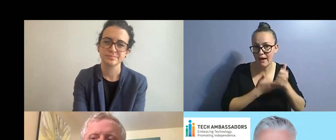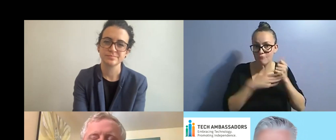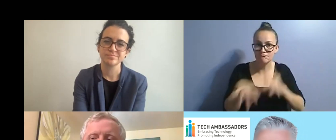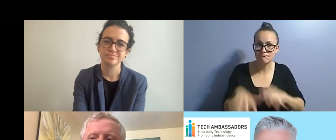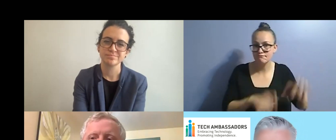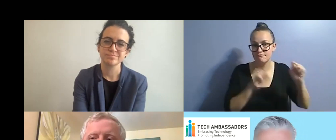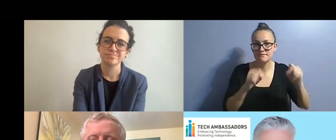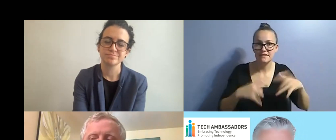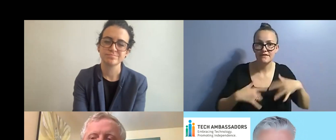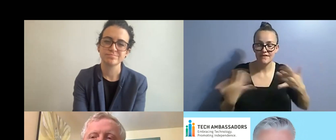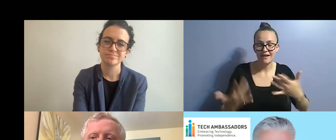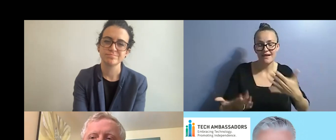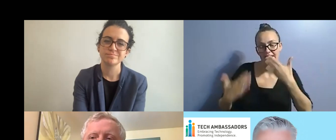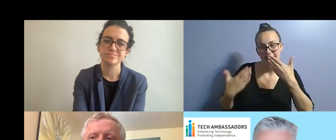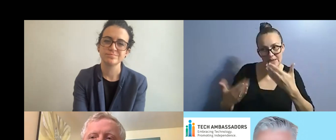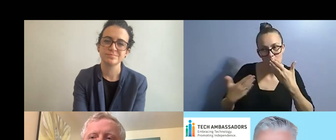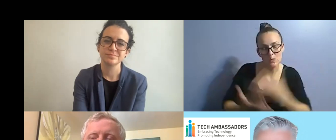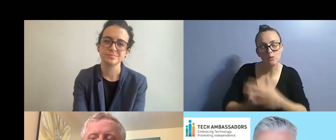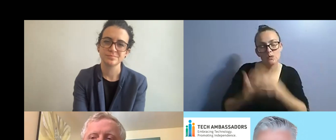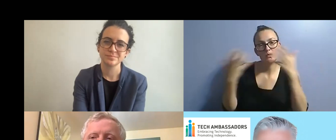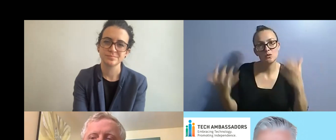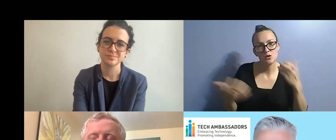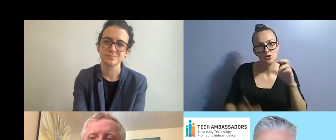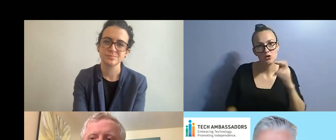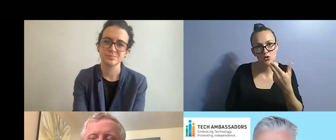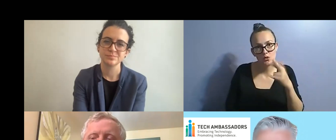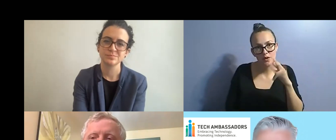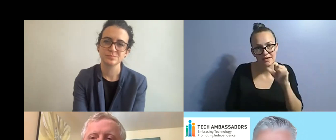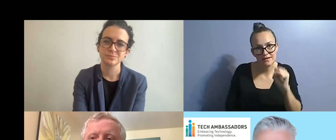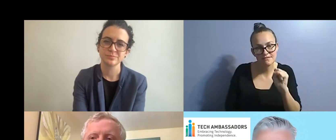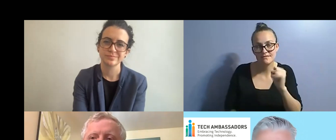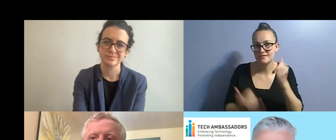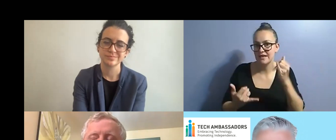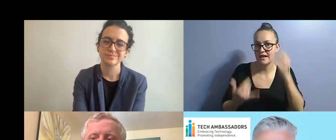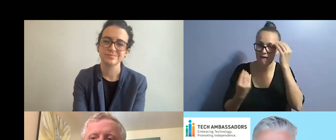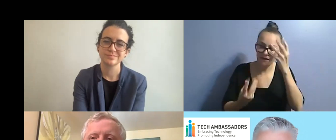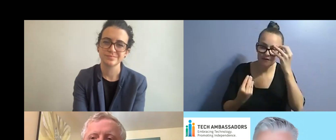you to Chris. Great information today.